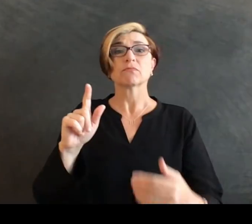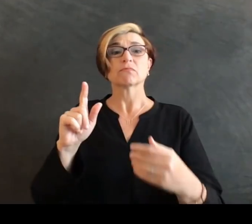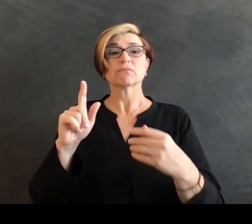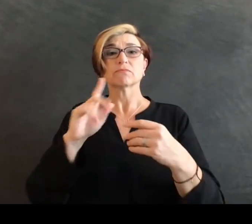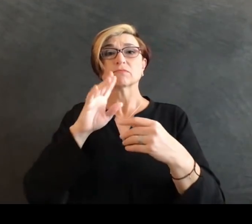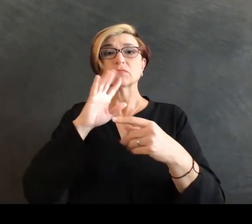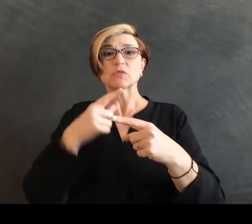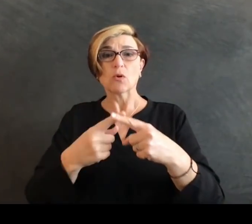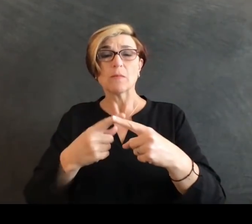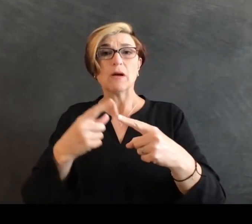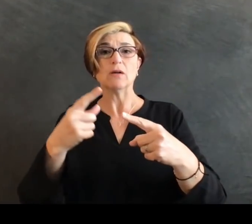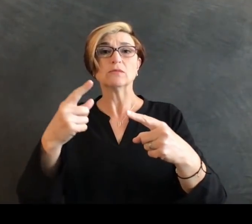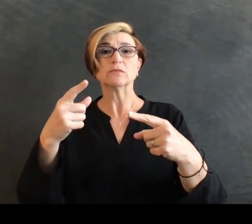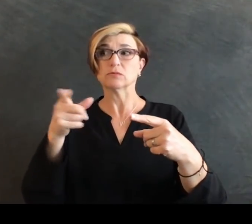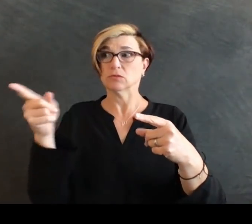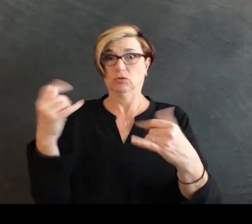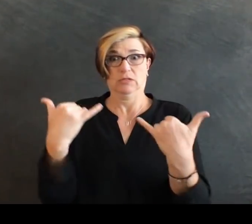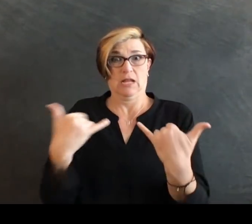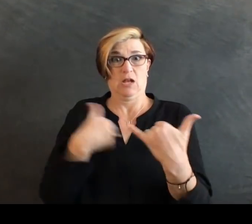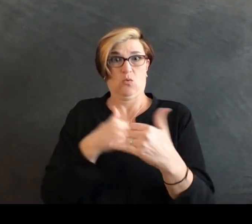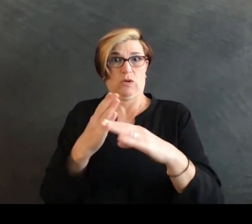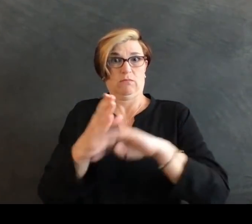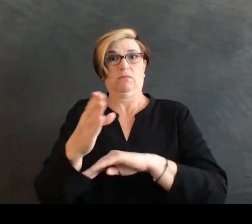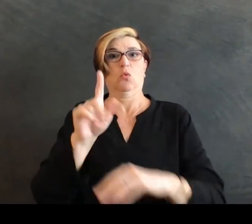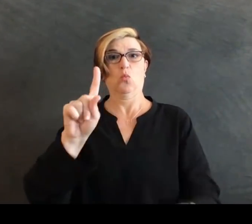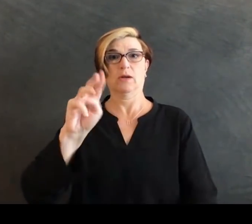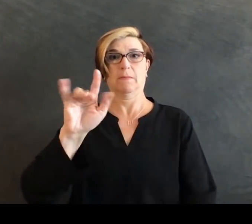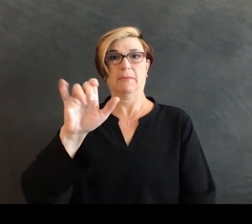million tests. Please. Thank you, Alex.